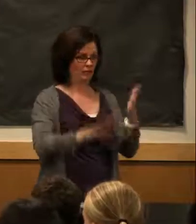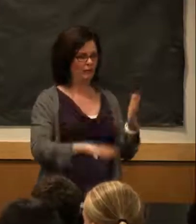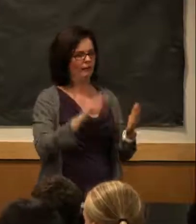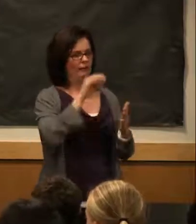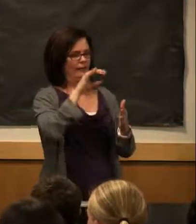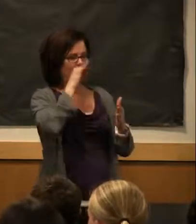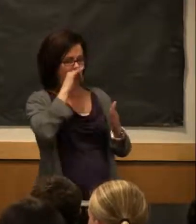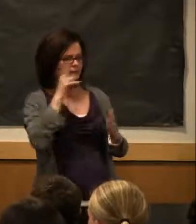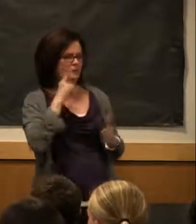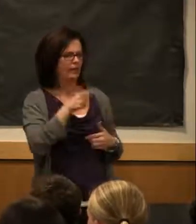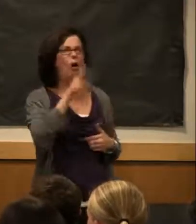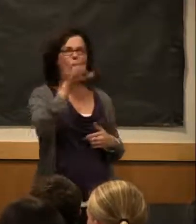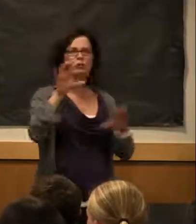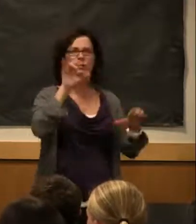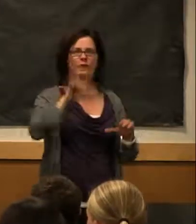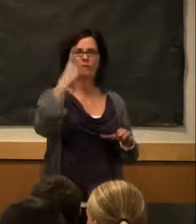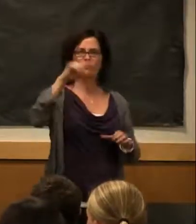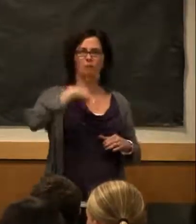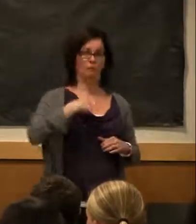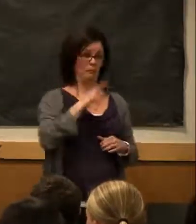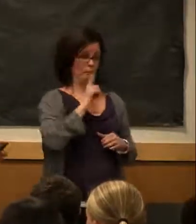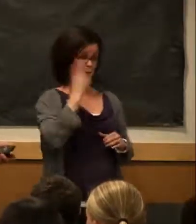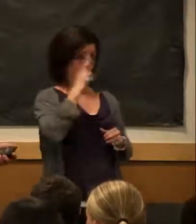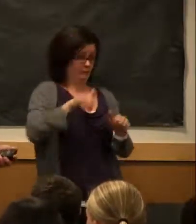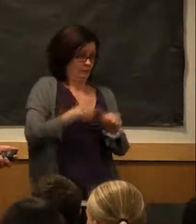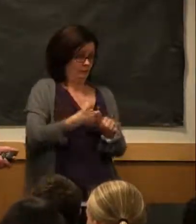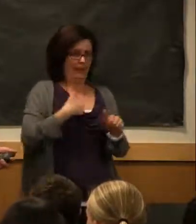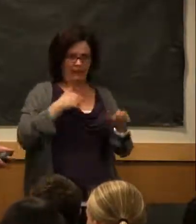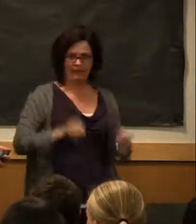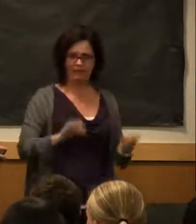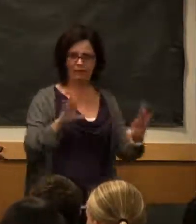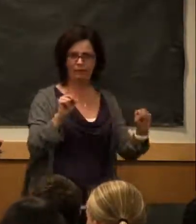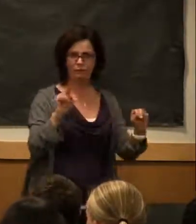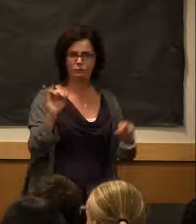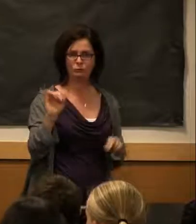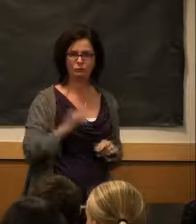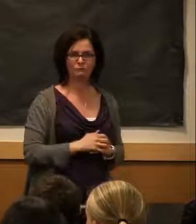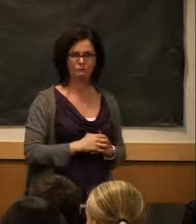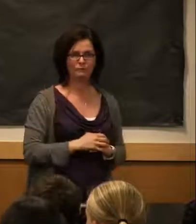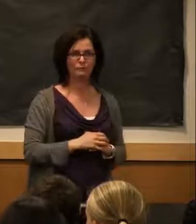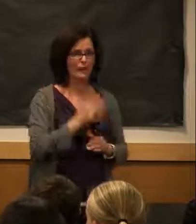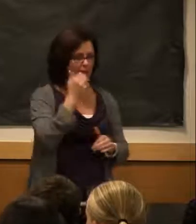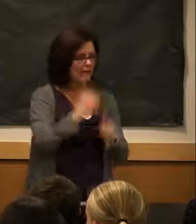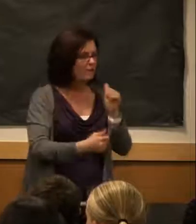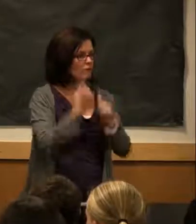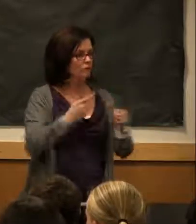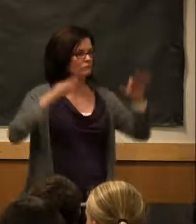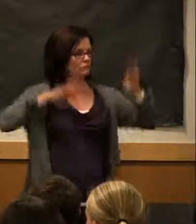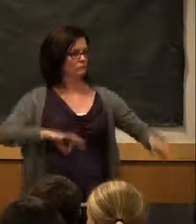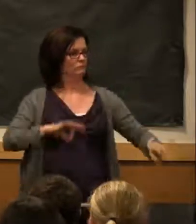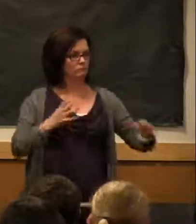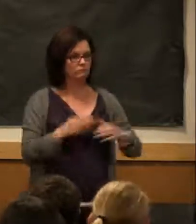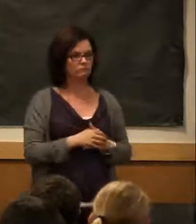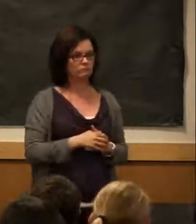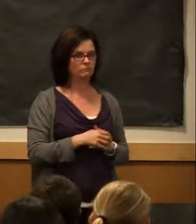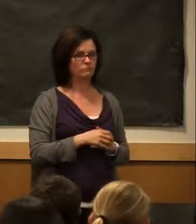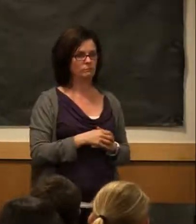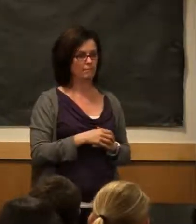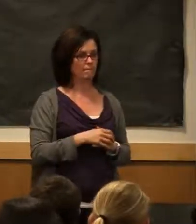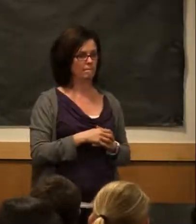kids think I'm doing it for them. Truth is, I'm doing it so I can have fun. And you know what? Everybody gains from that.